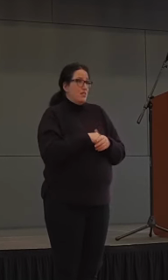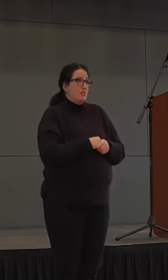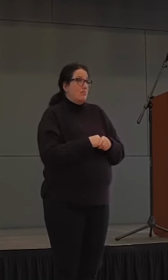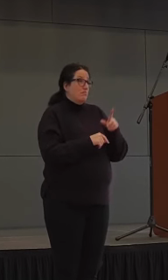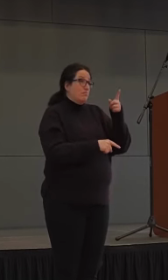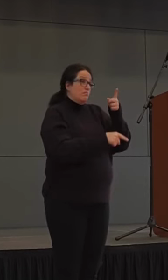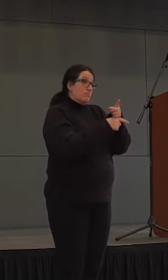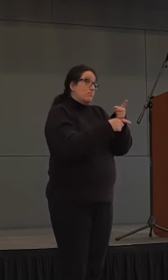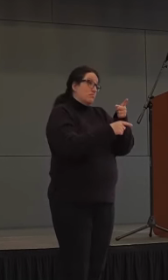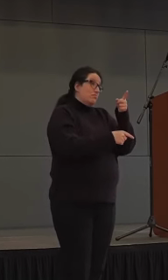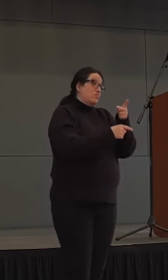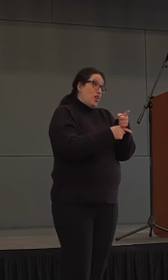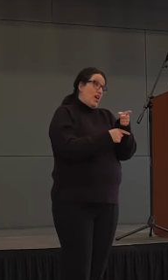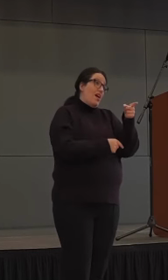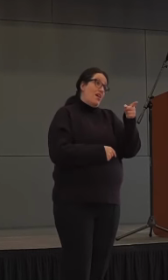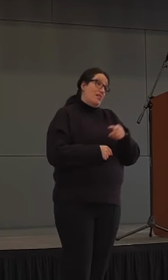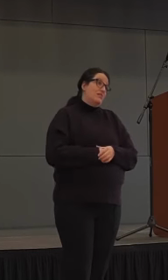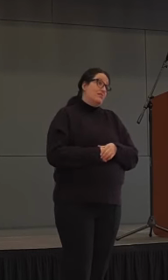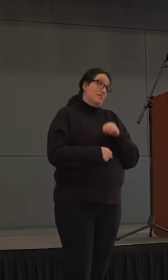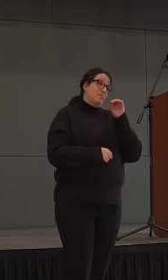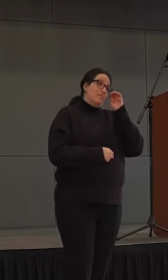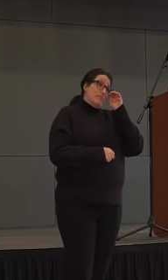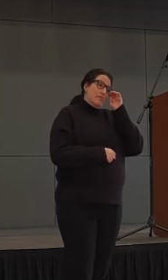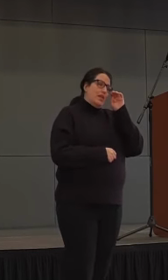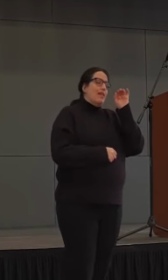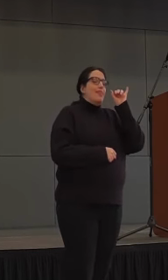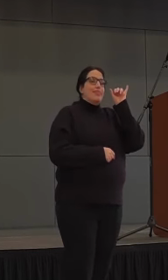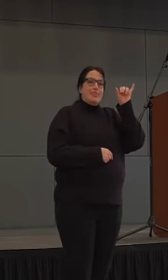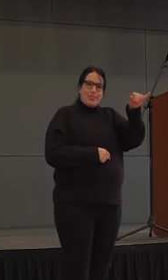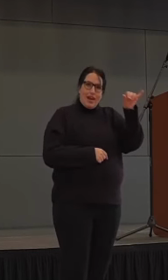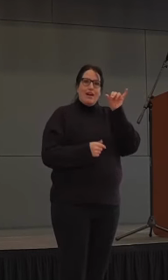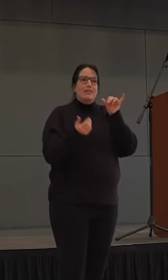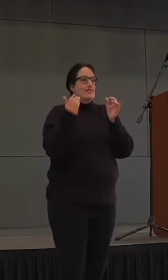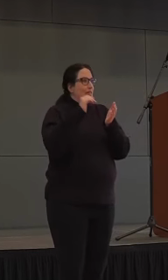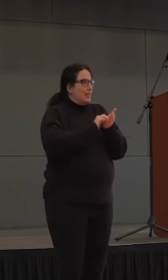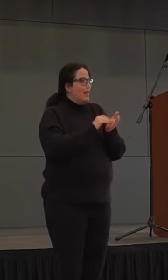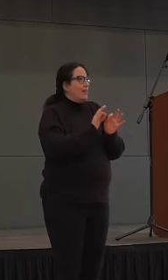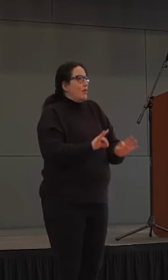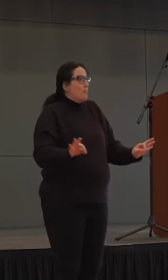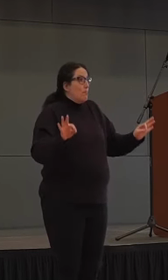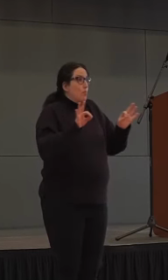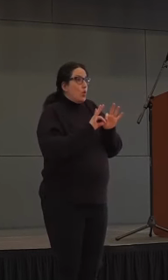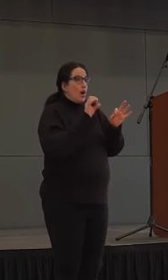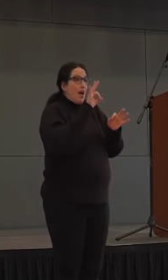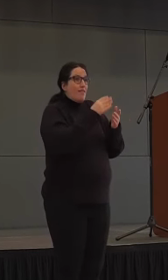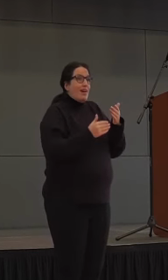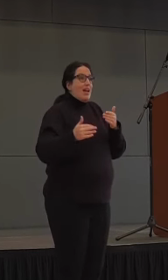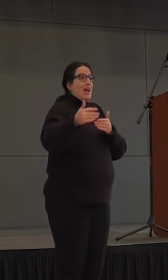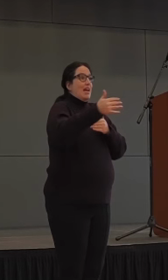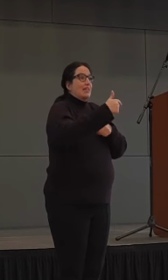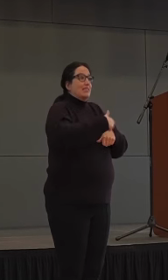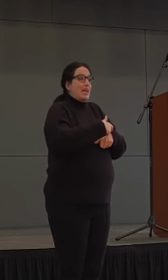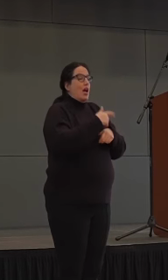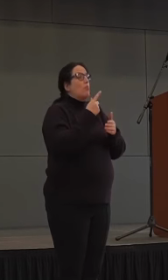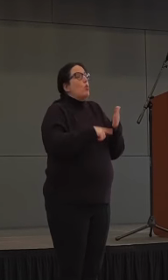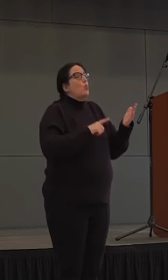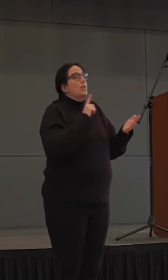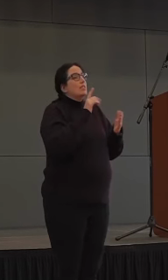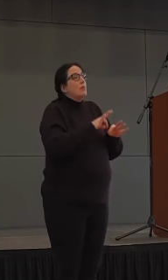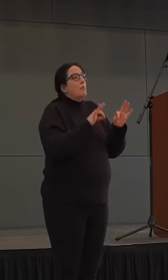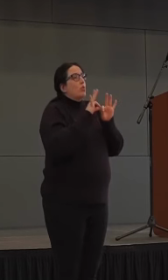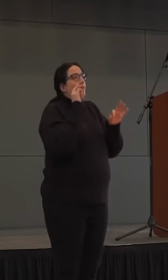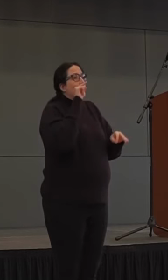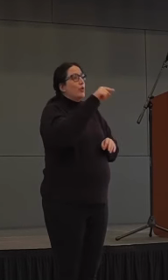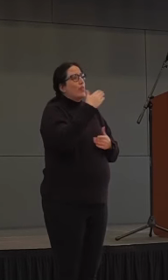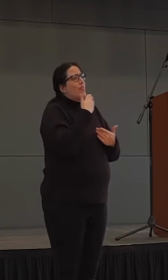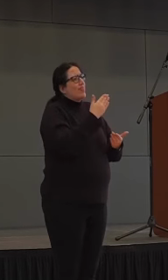That's right. So that is, again, the importance of ahead of time. What would be important for you? Deborah, thank you